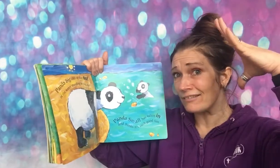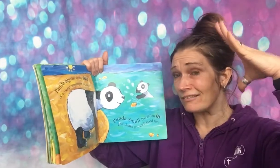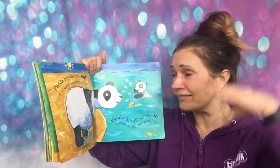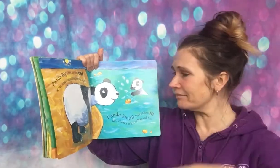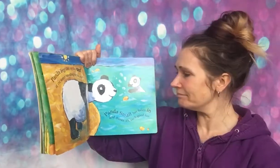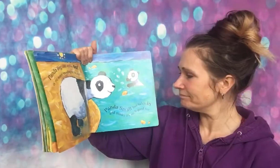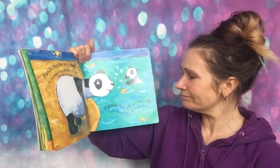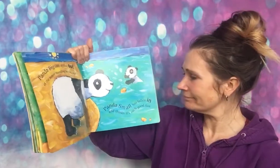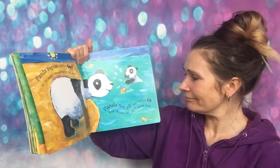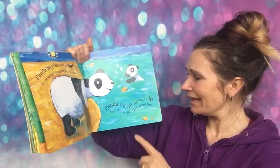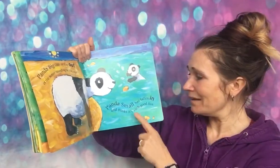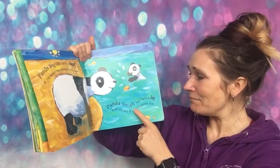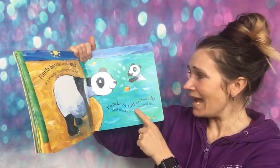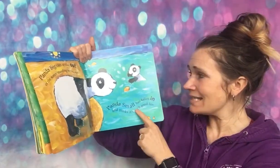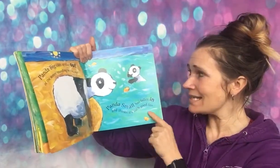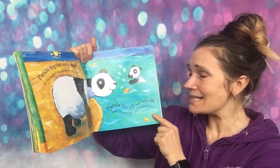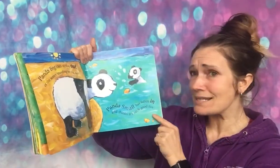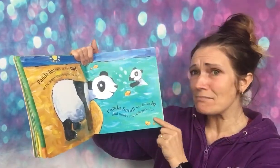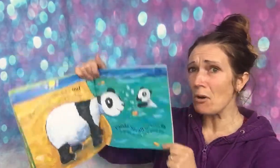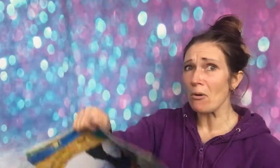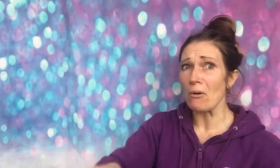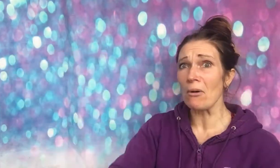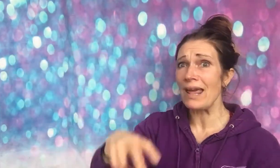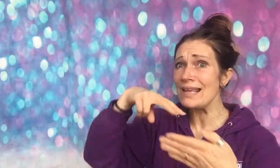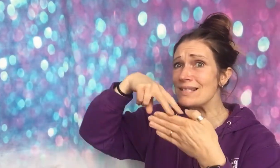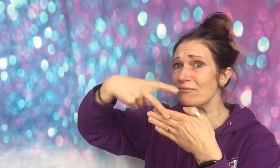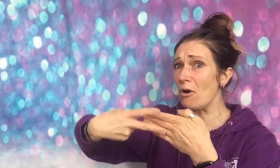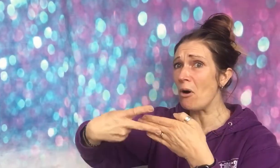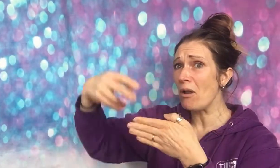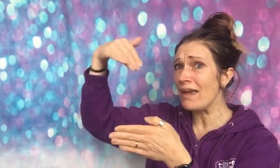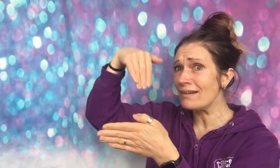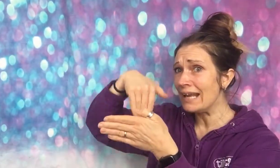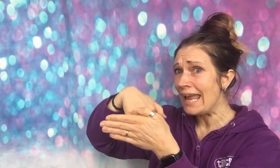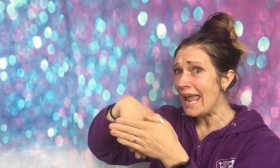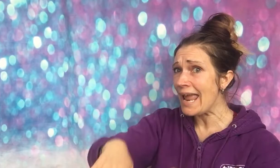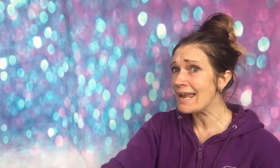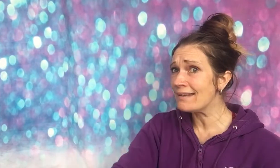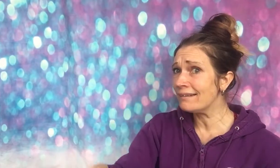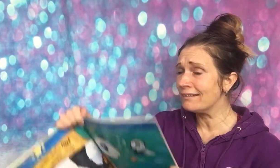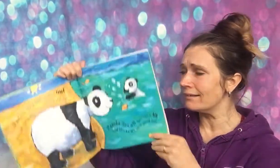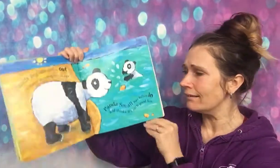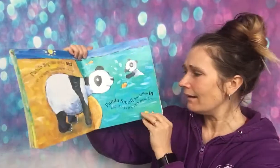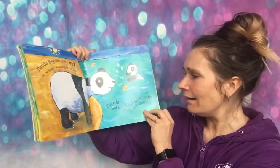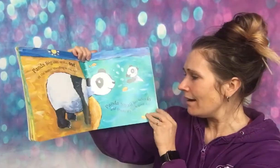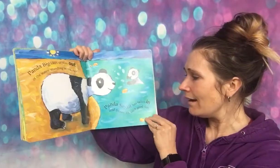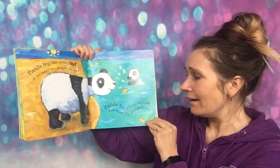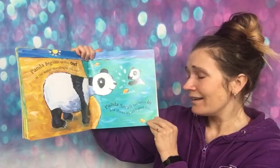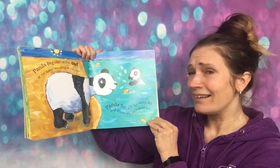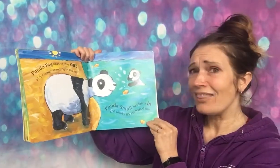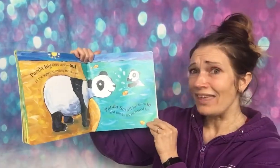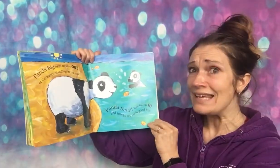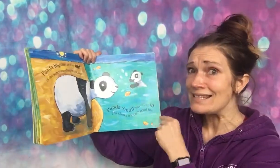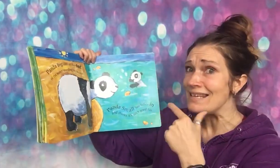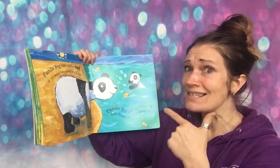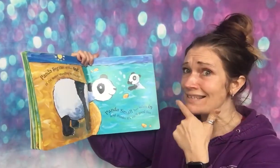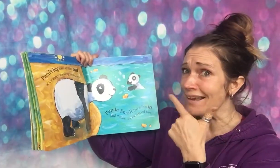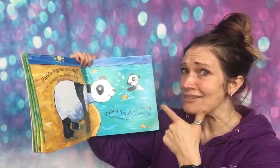sun. Panda Small has fallen in and thinks it's such